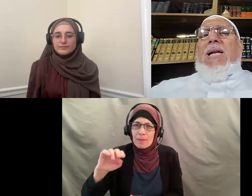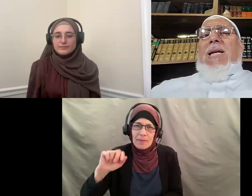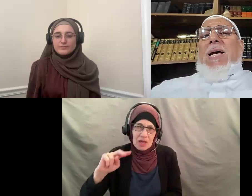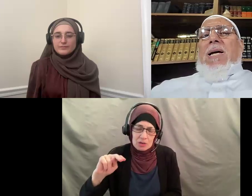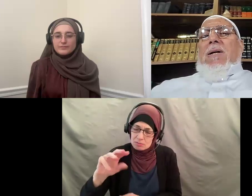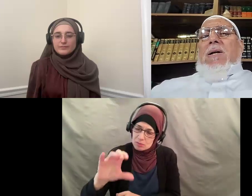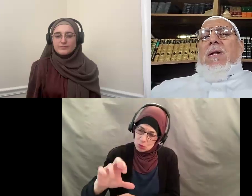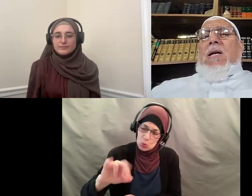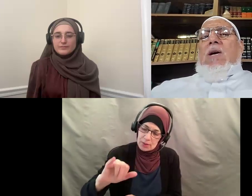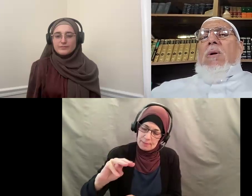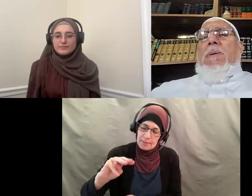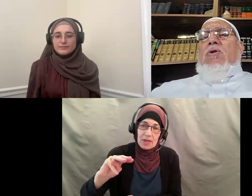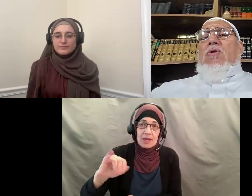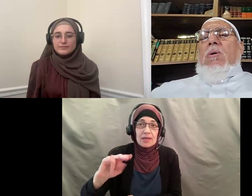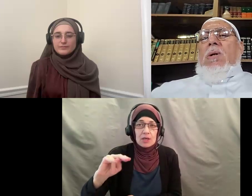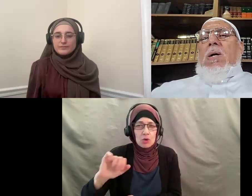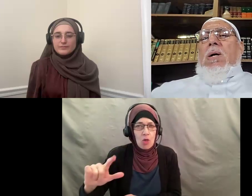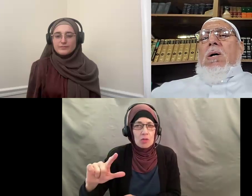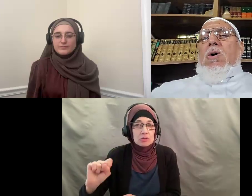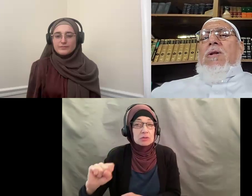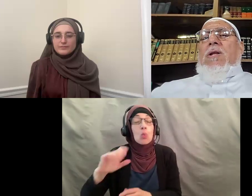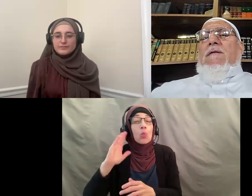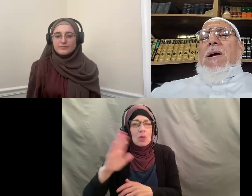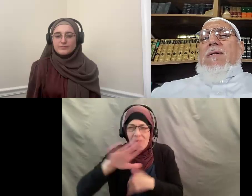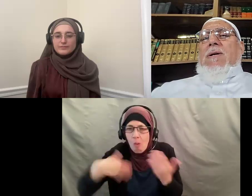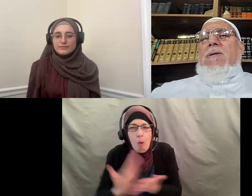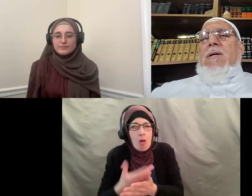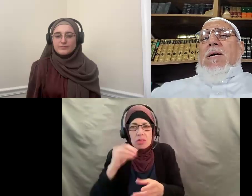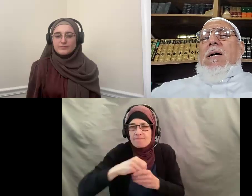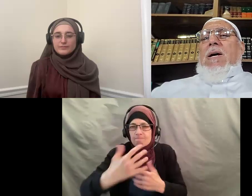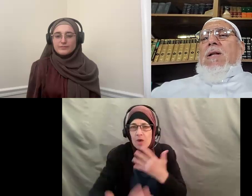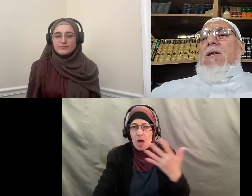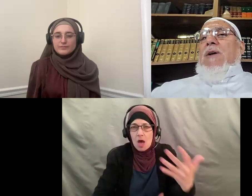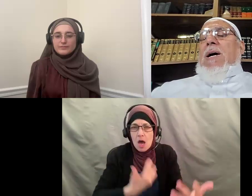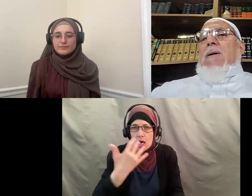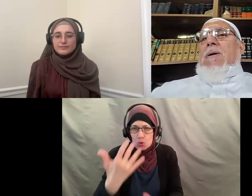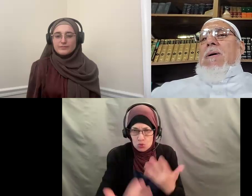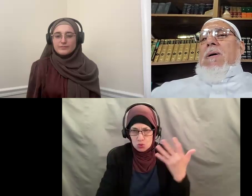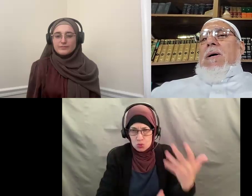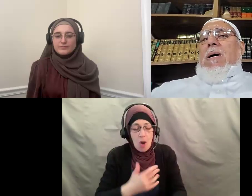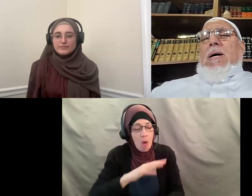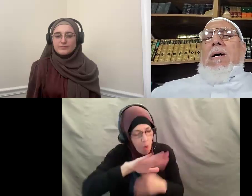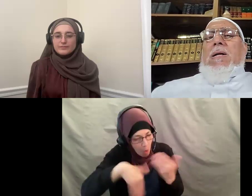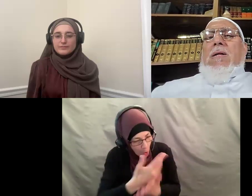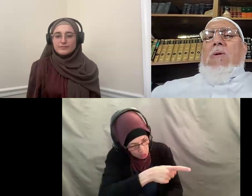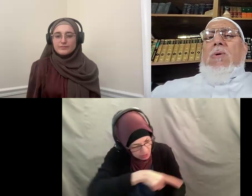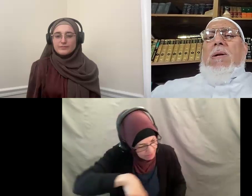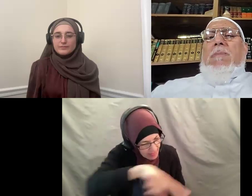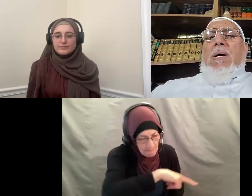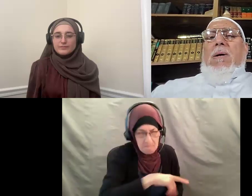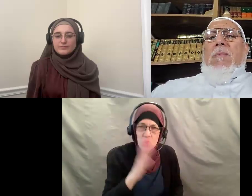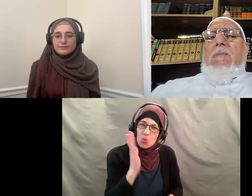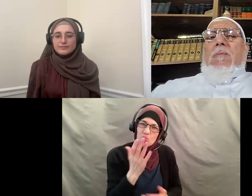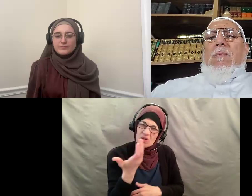On that day, they will be drawn on their faces in the fire, and they